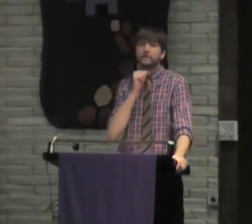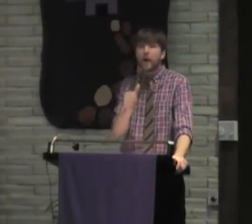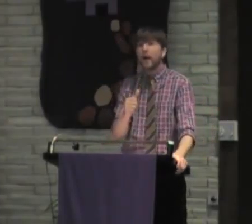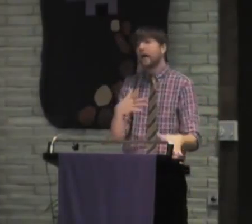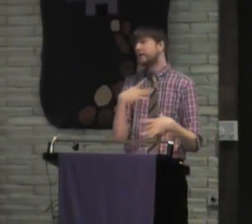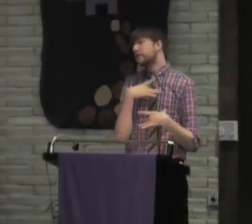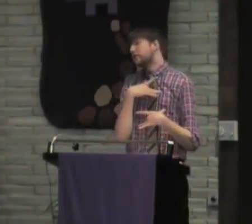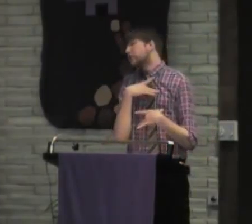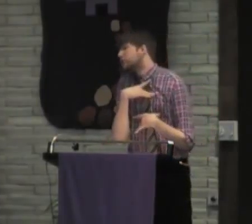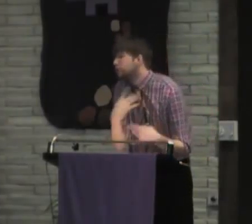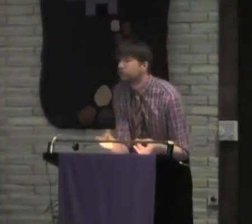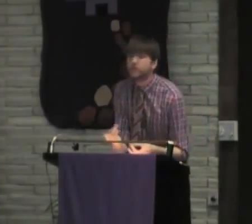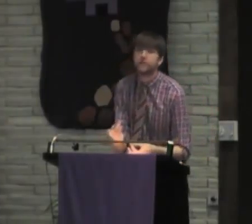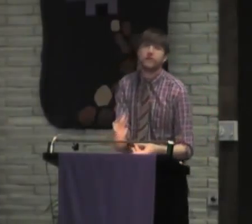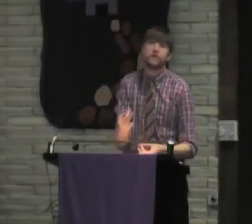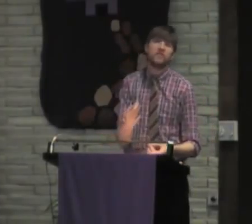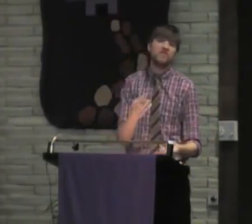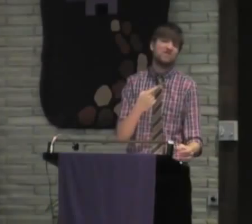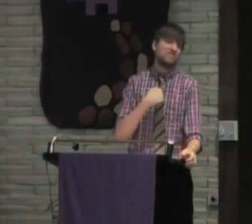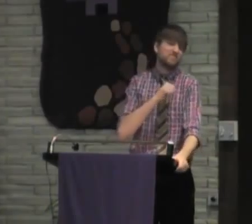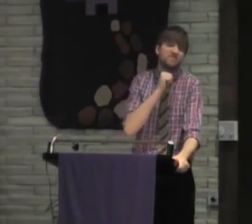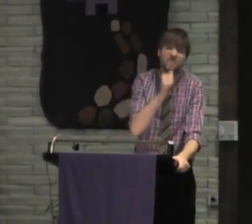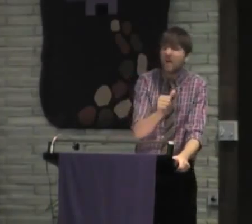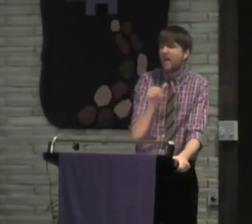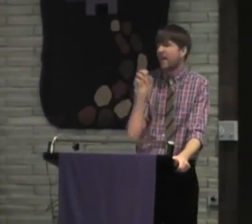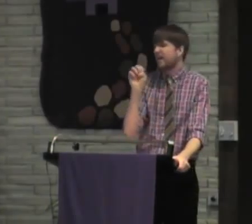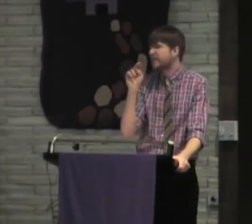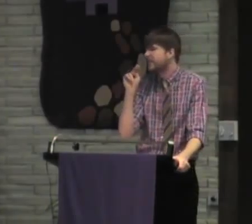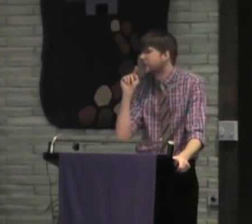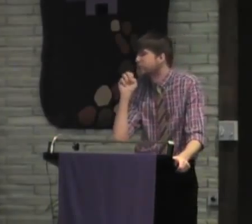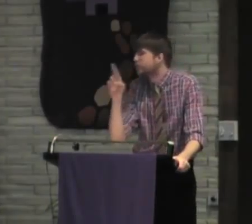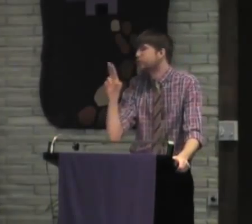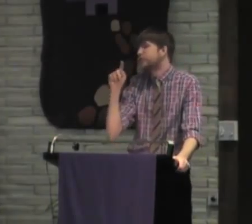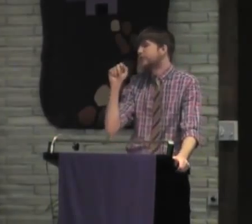We don't think, oh, I'm not really interested in helping.